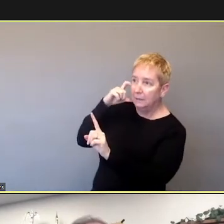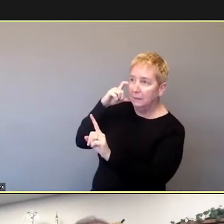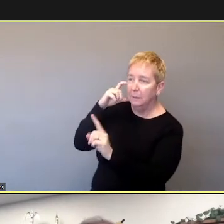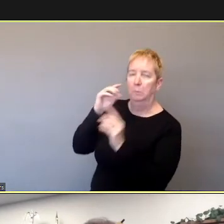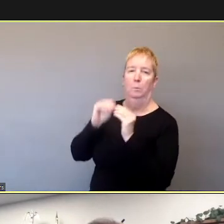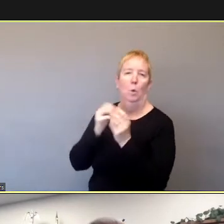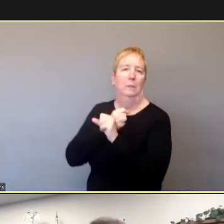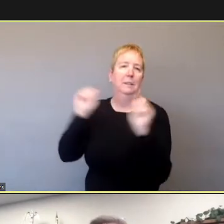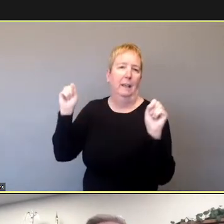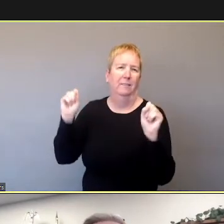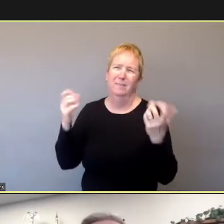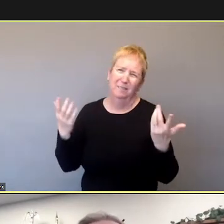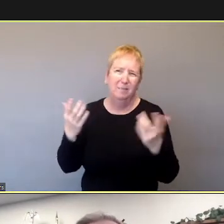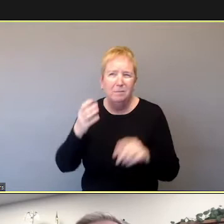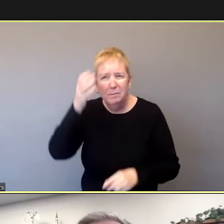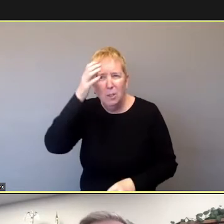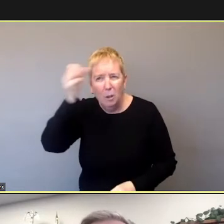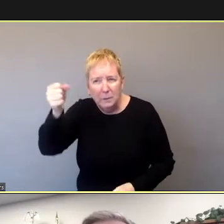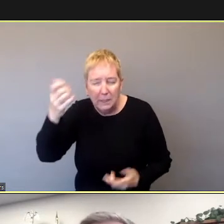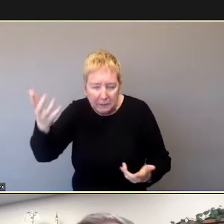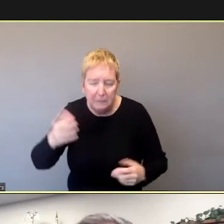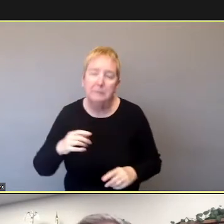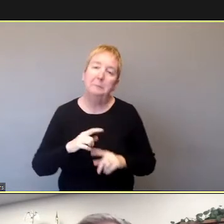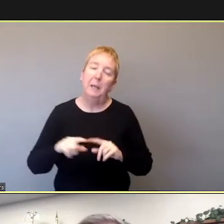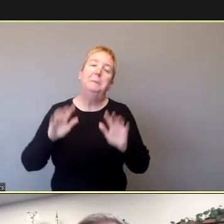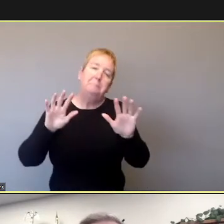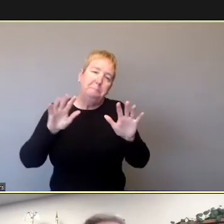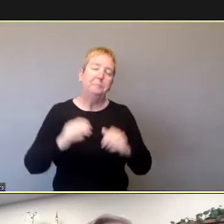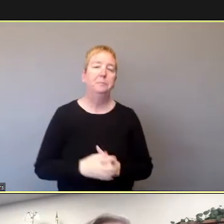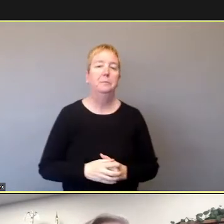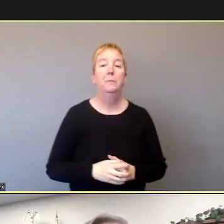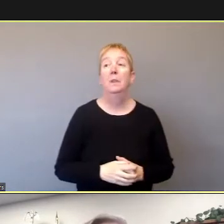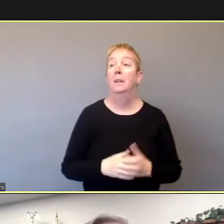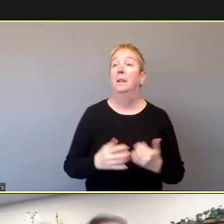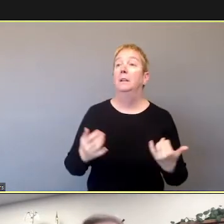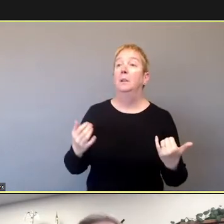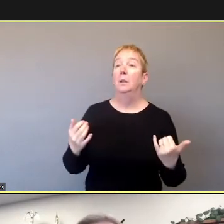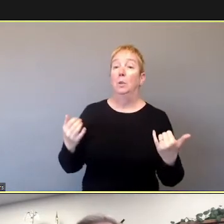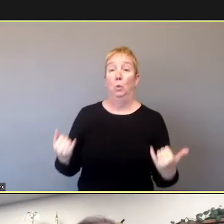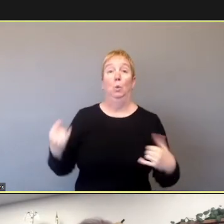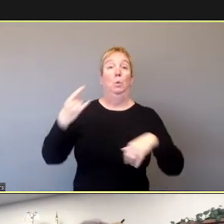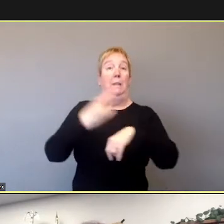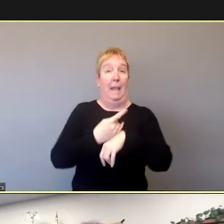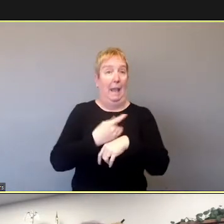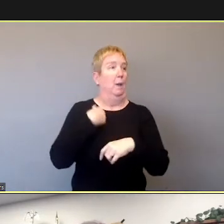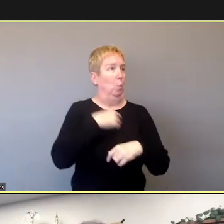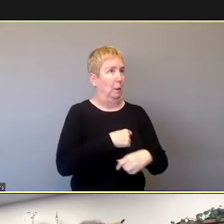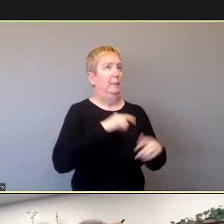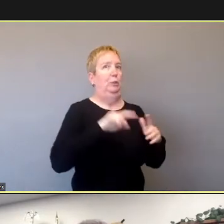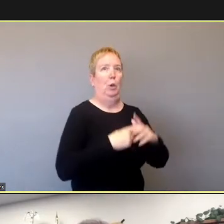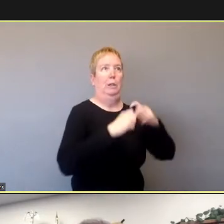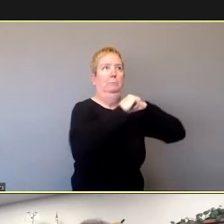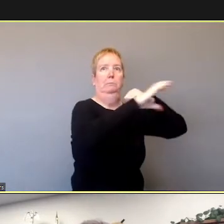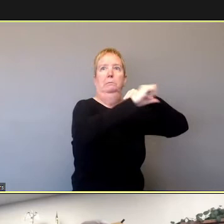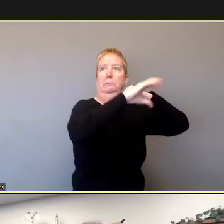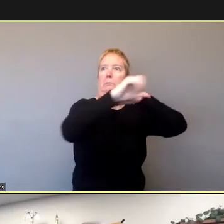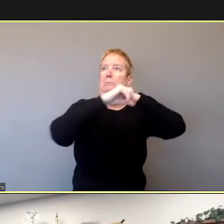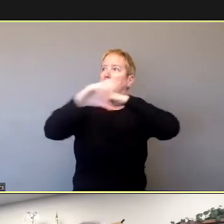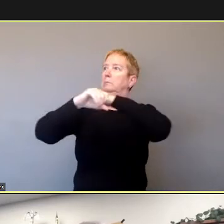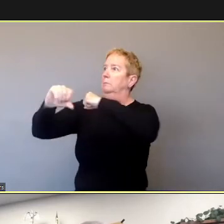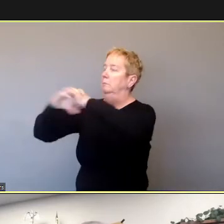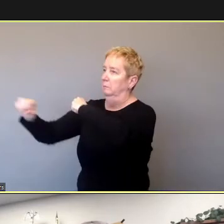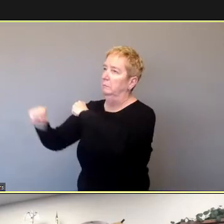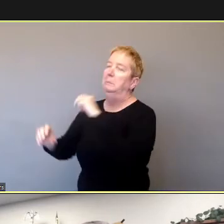going to show you another couple slides because we're doing an outreach today to immunocompromised people to try to get them the